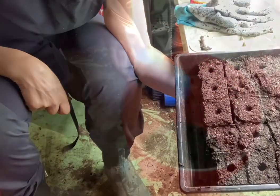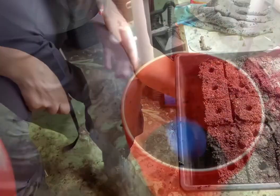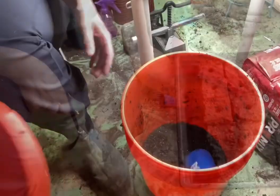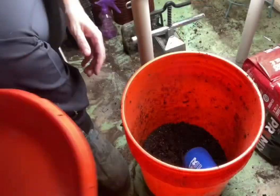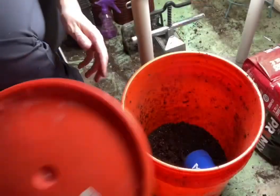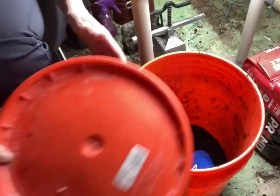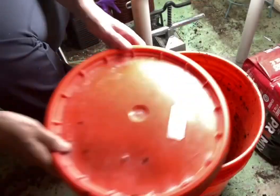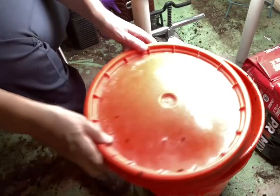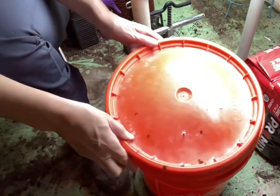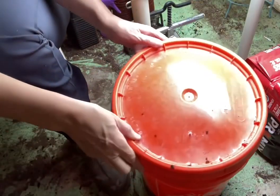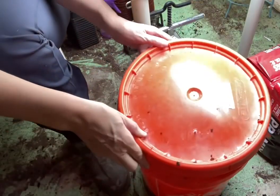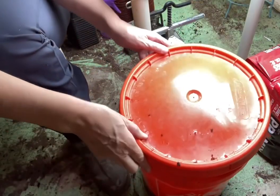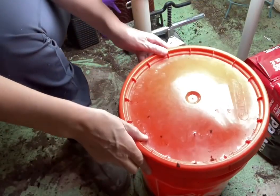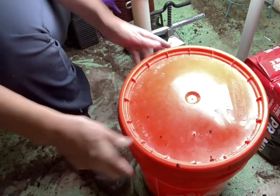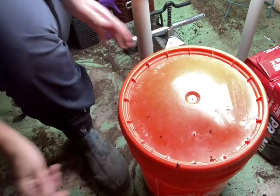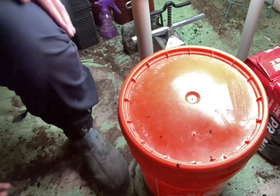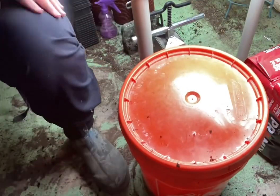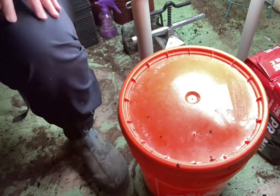It's better under the light.